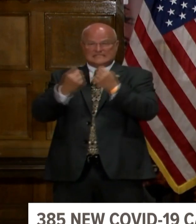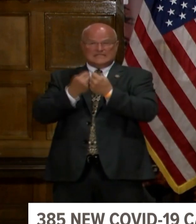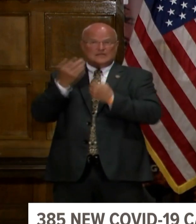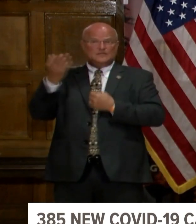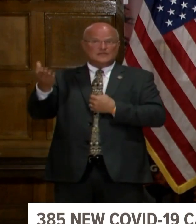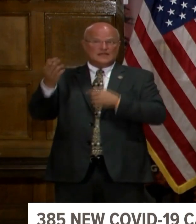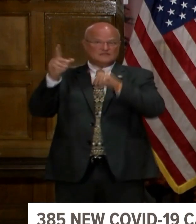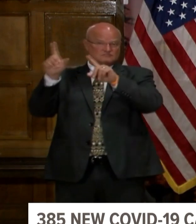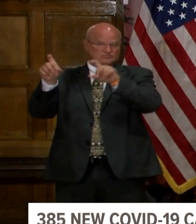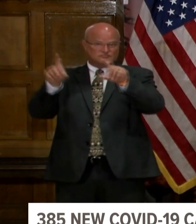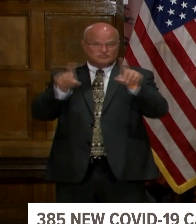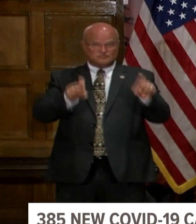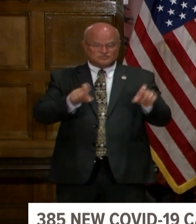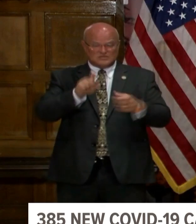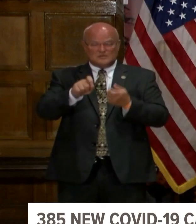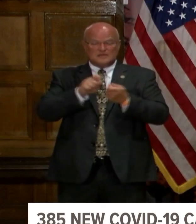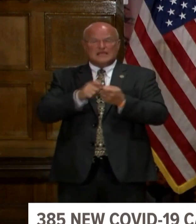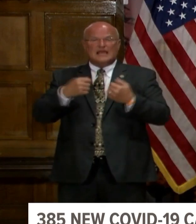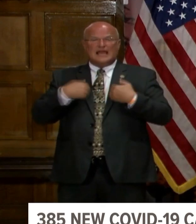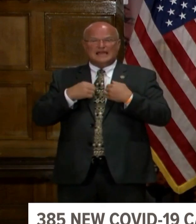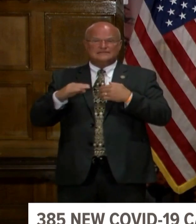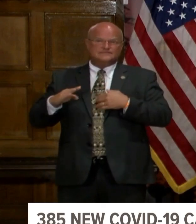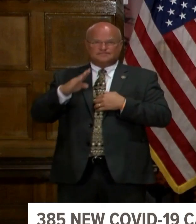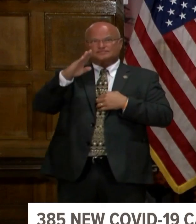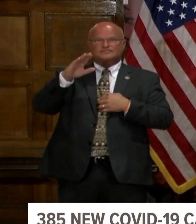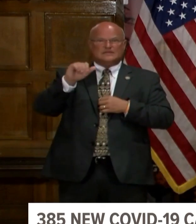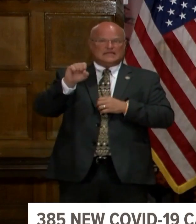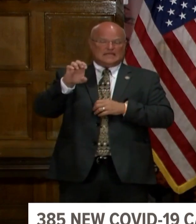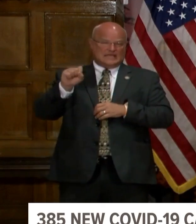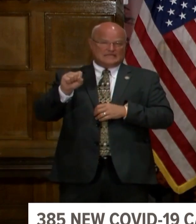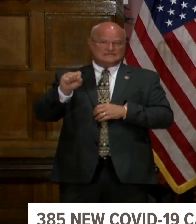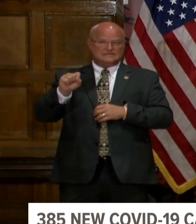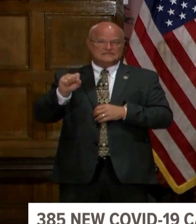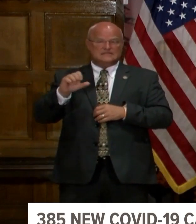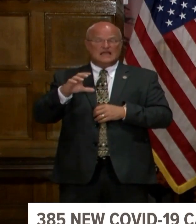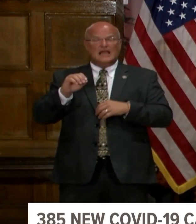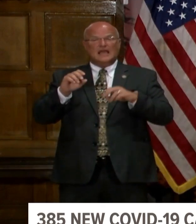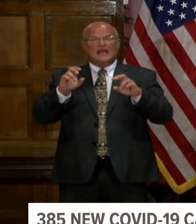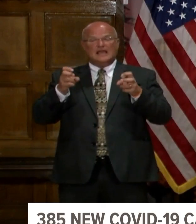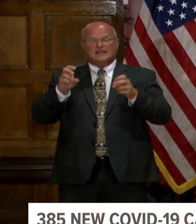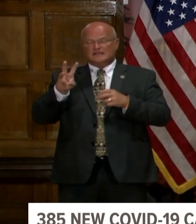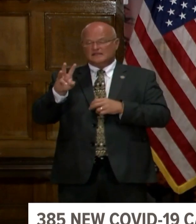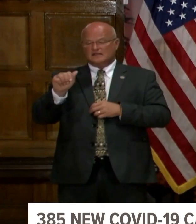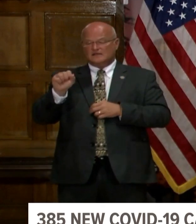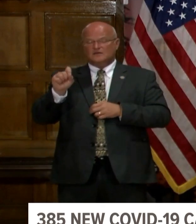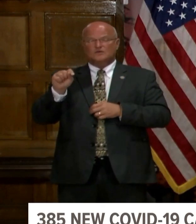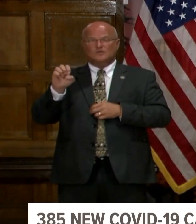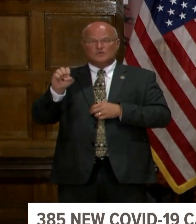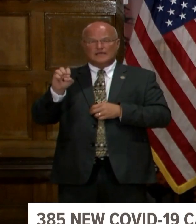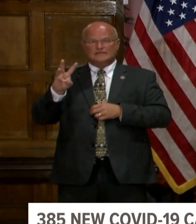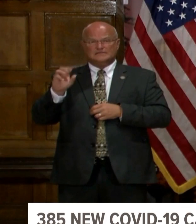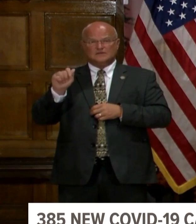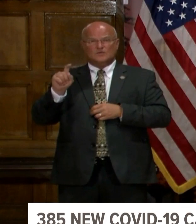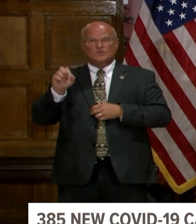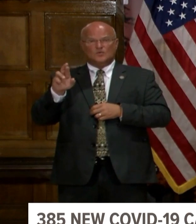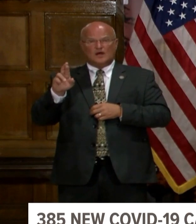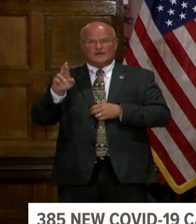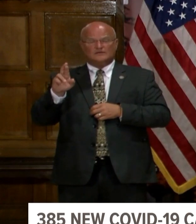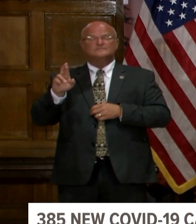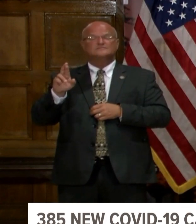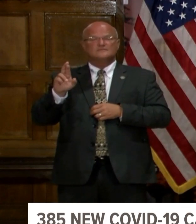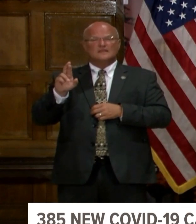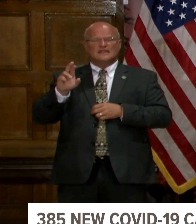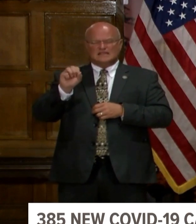to test, particularly where we had a spike in cases. In terms of the wastewater, Stephanie Williams